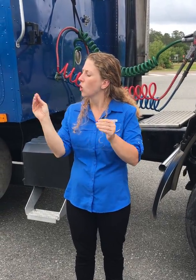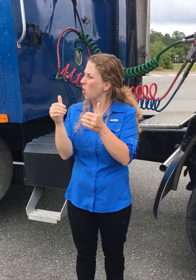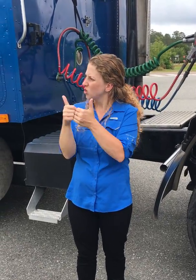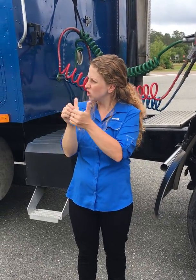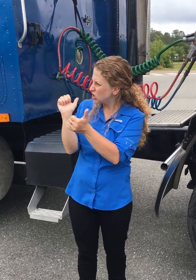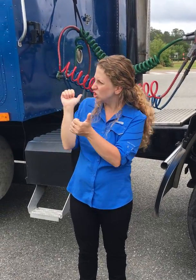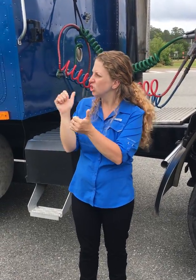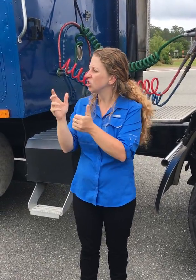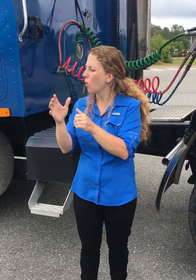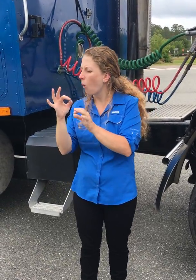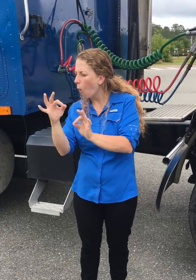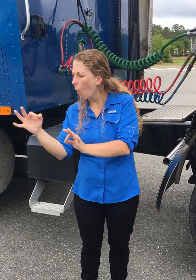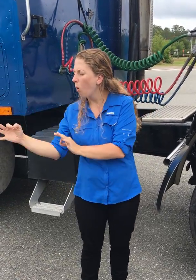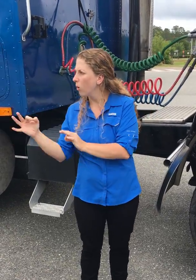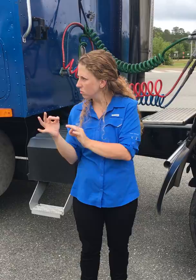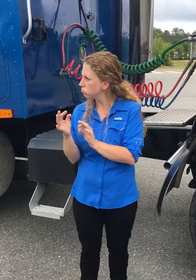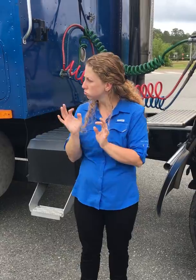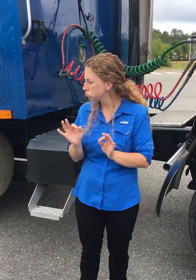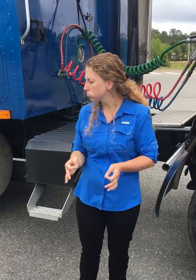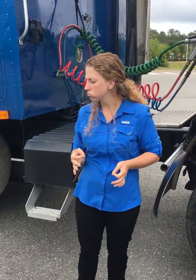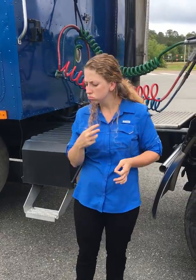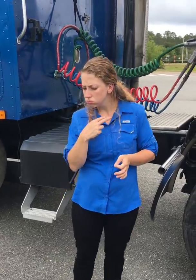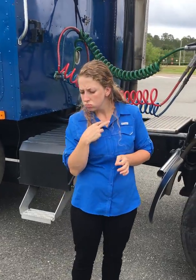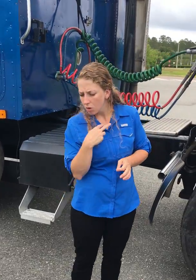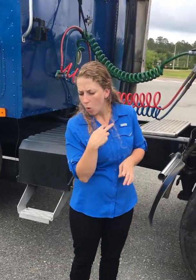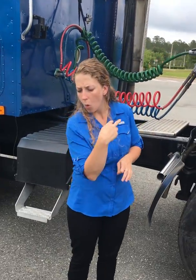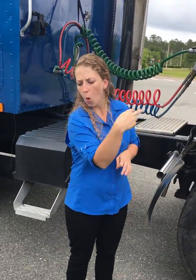in the side of it, all the way down the entire length of the trailer.